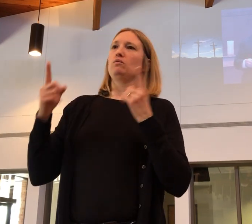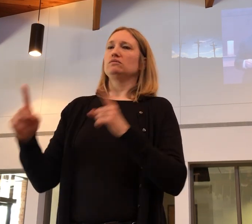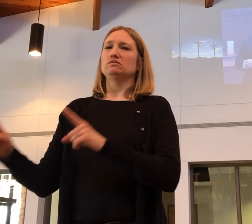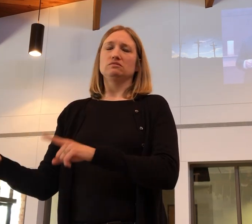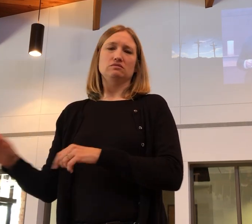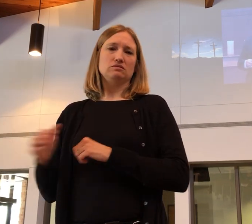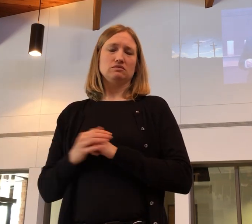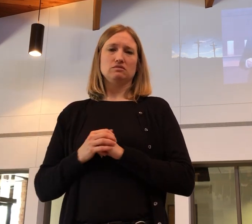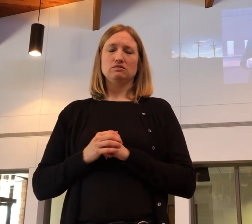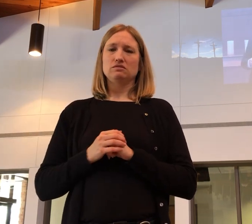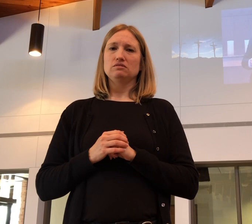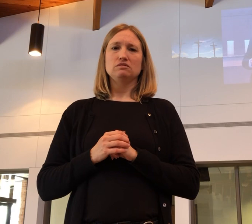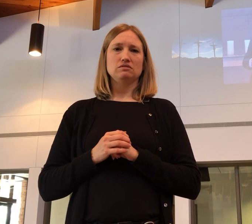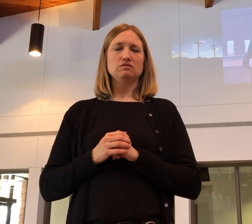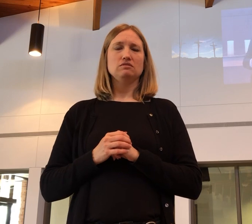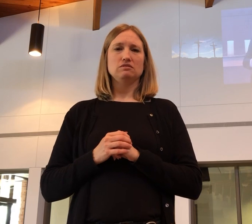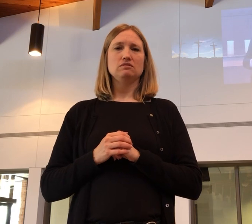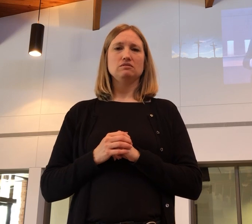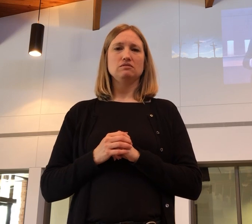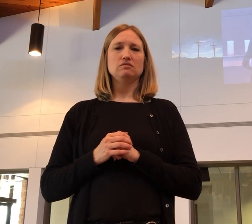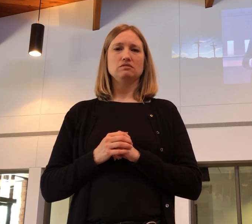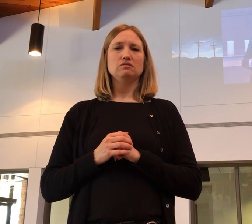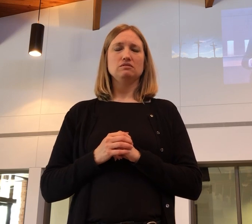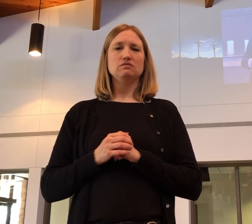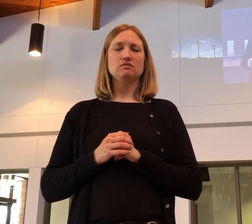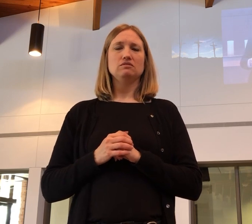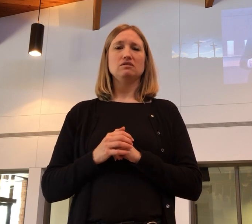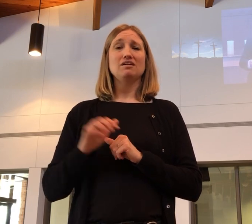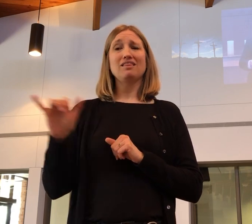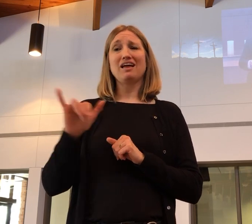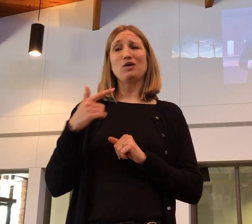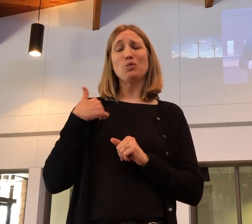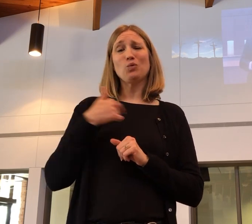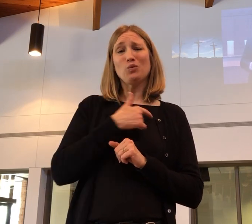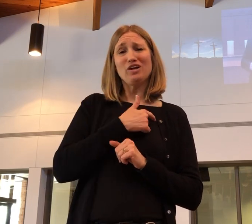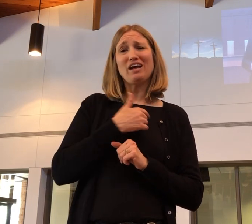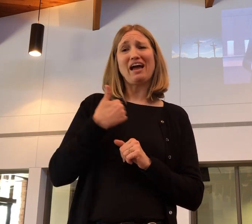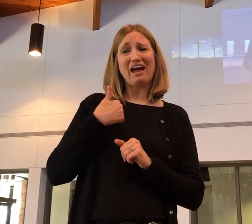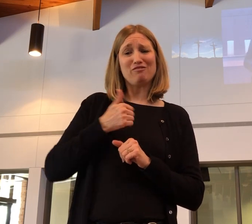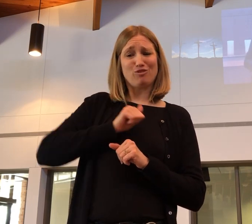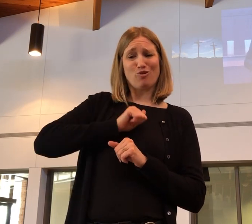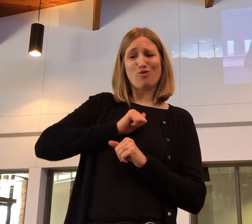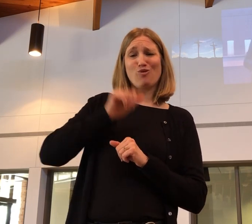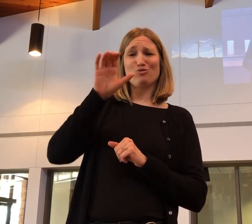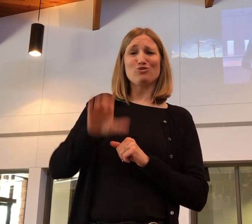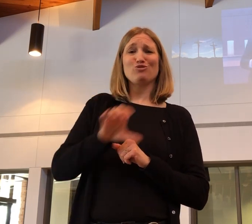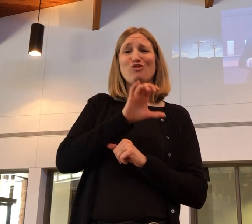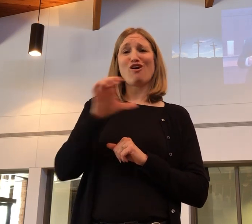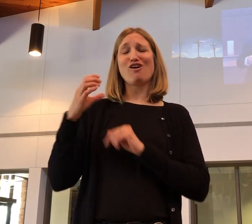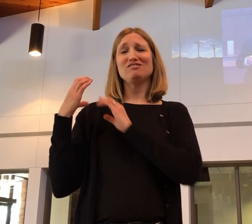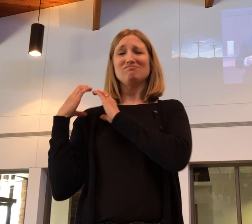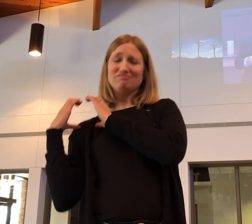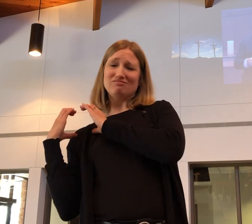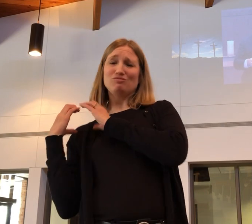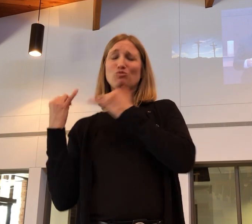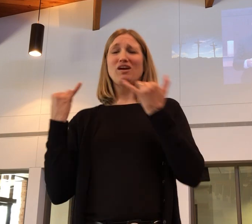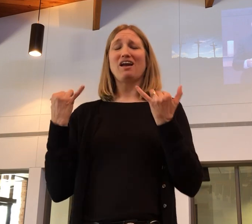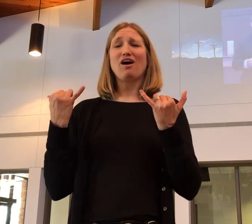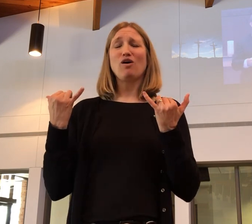It's as if we are carrying our own cross, the cross of the whole world upon our